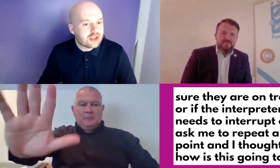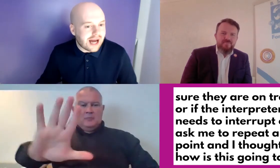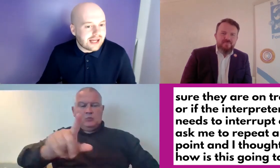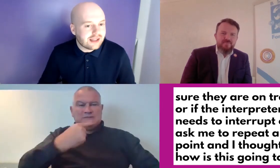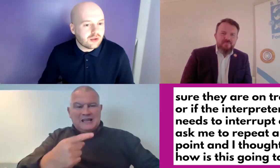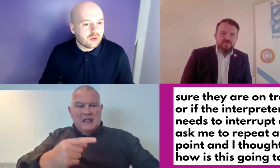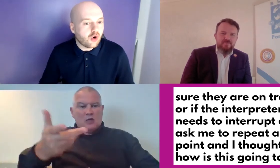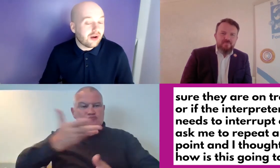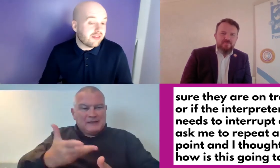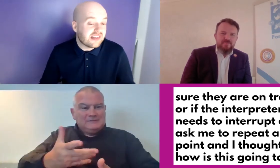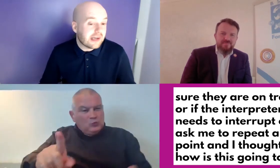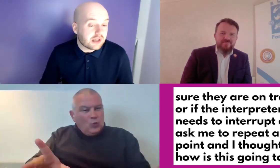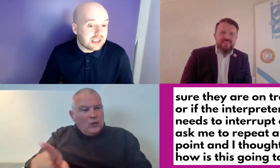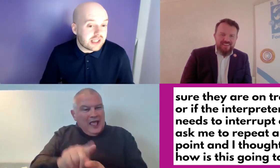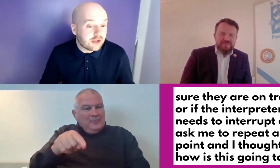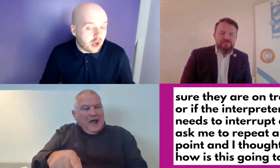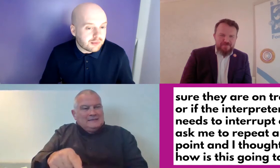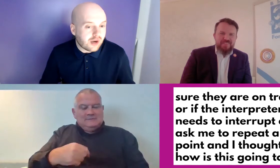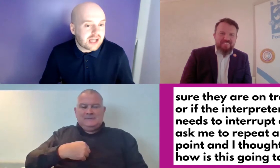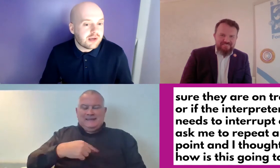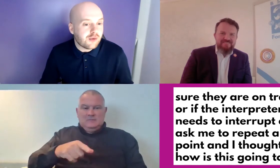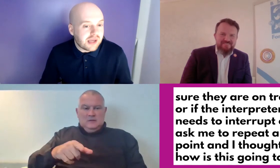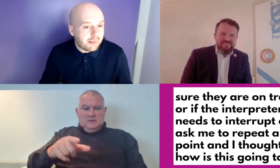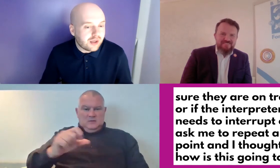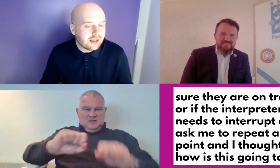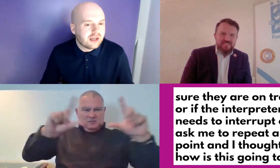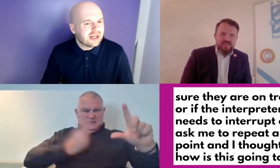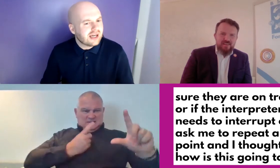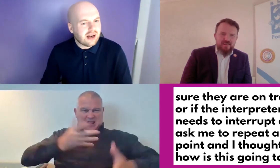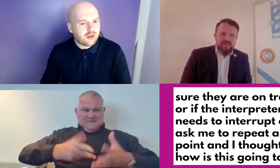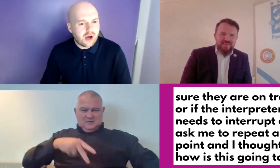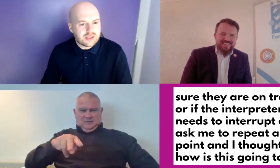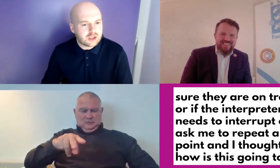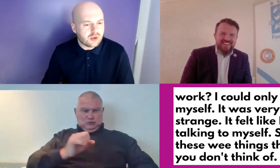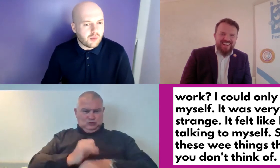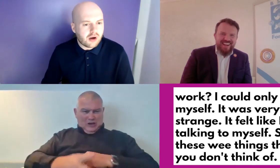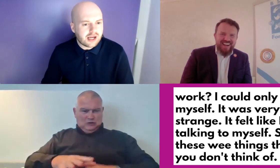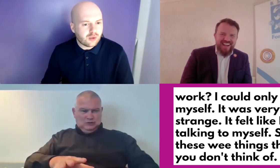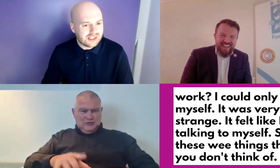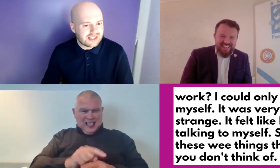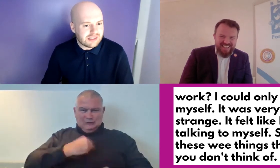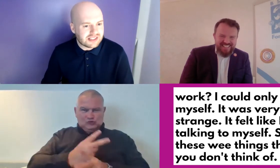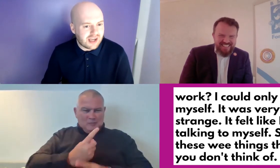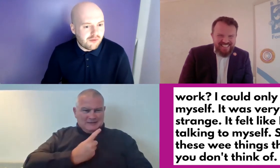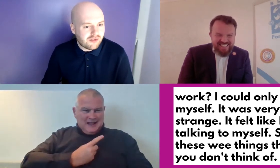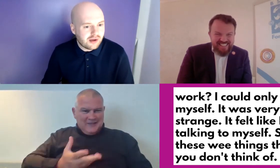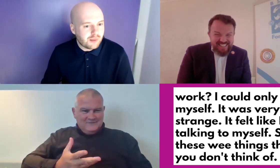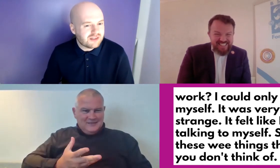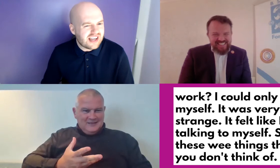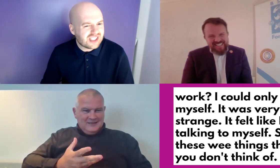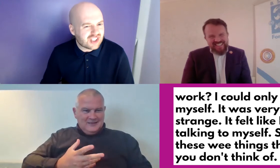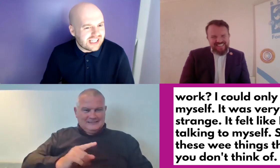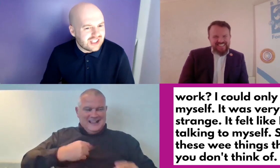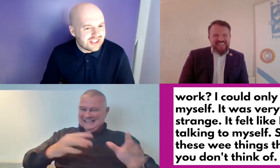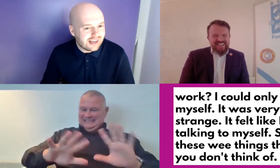on track, or if the interpreter needs to interrupt or ask me to repeat a point. And I thought, how's this going to work? I can only see myself. It was